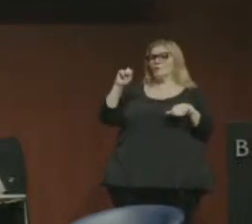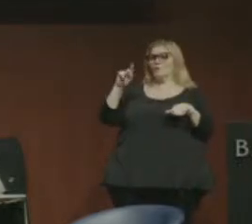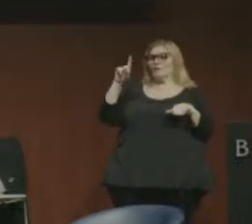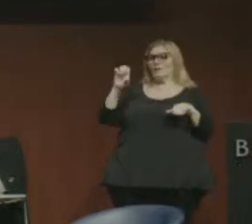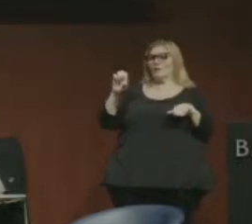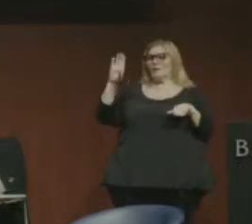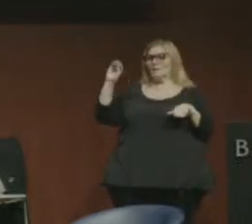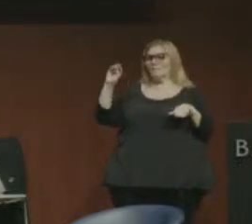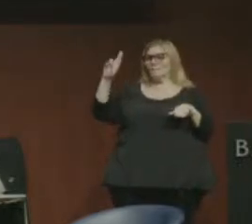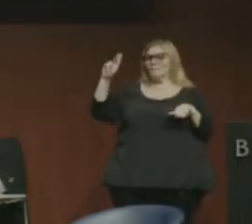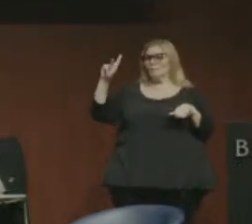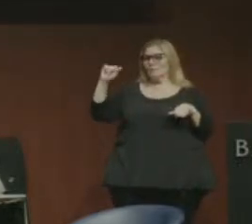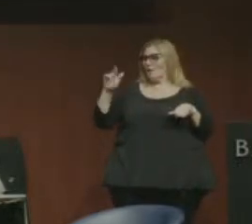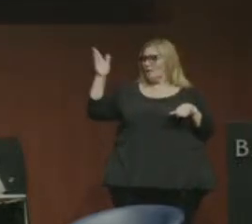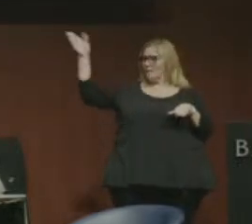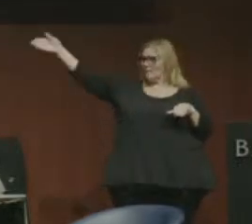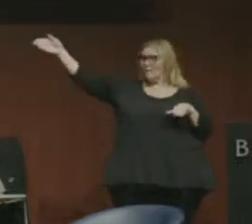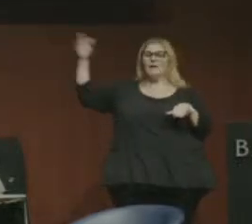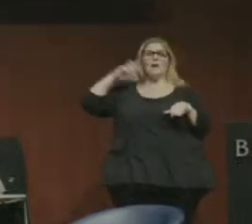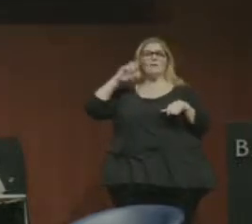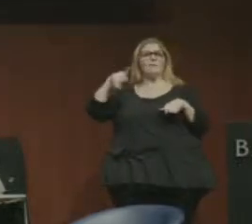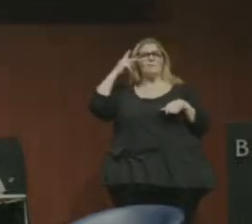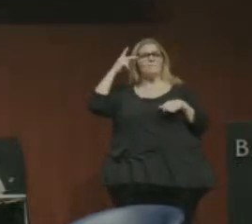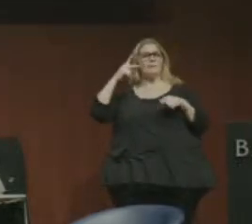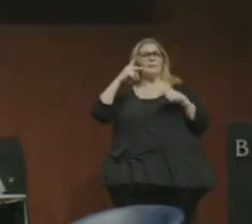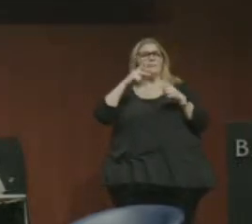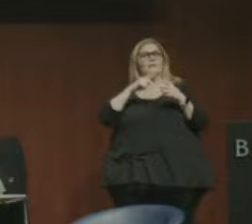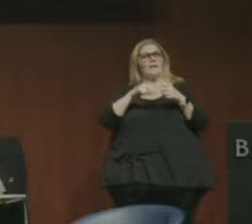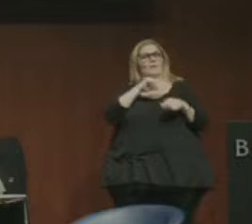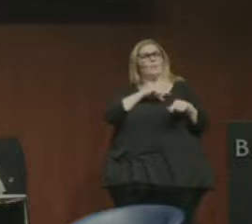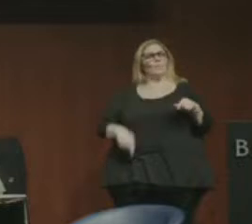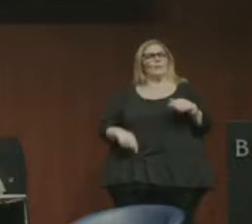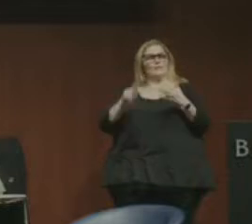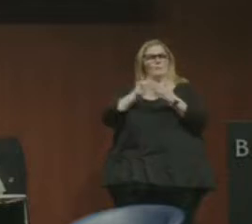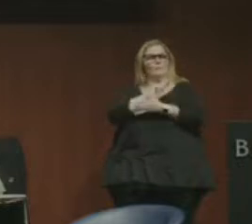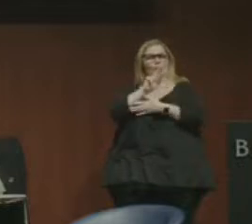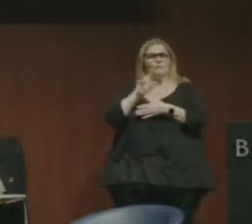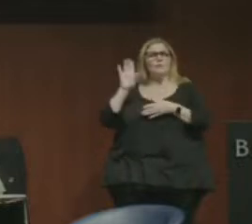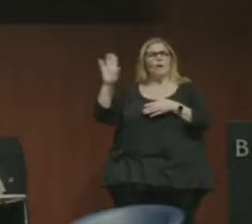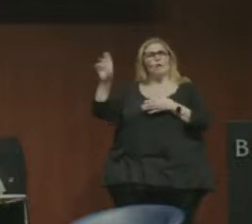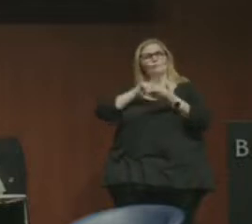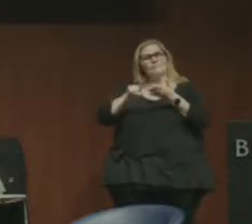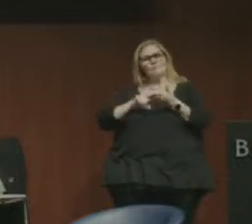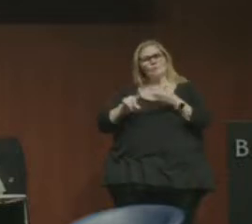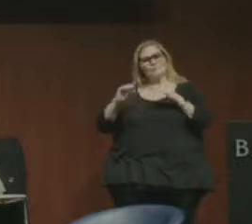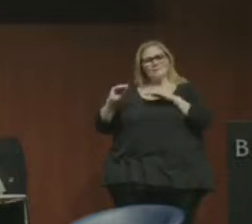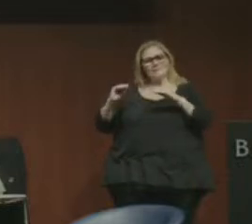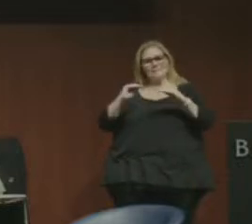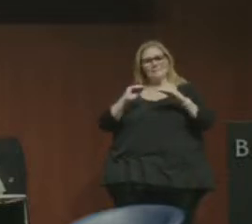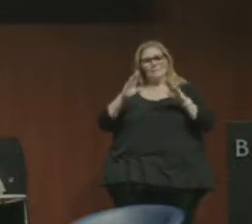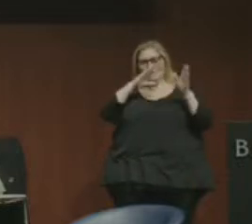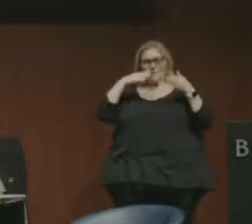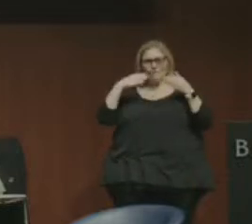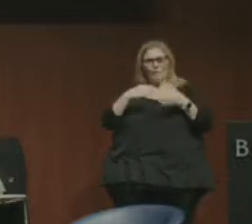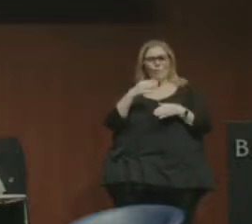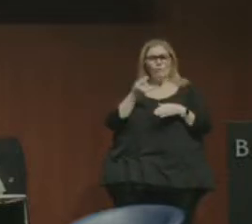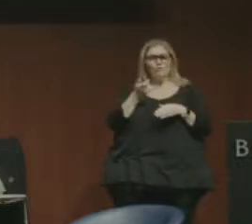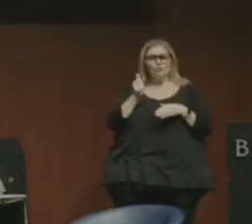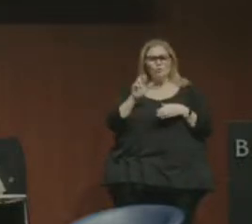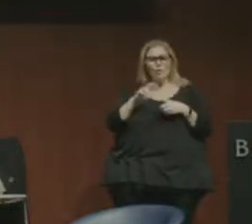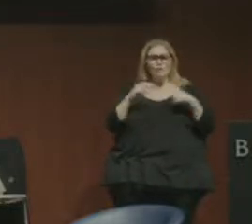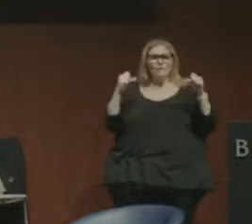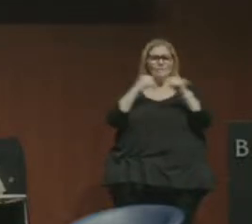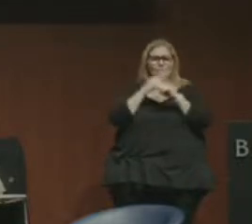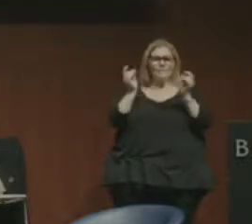assistant professor in the Department of Political Studies at Queen's University. Her research and teaching both focus on gender,